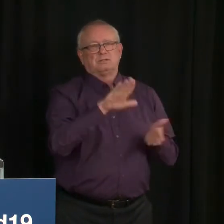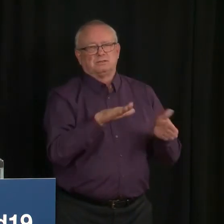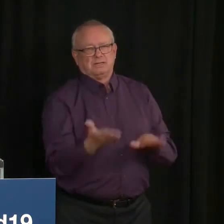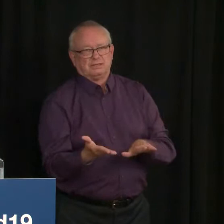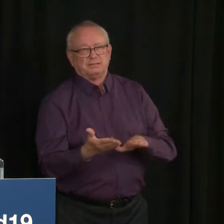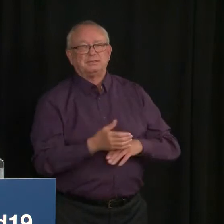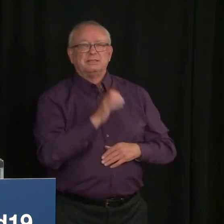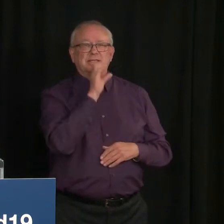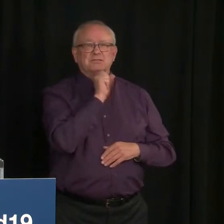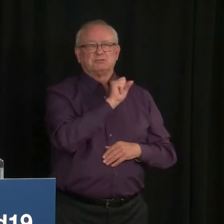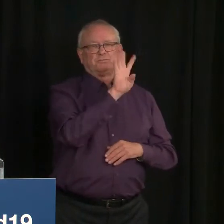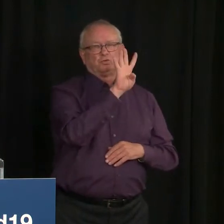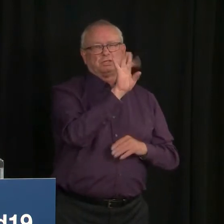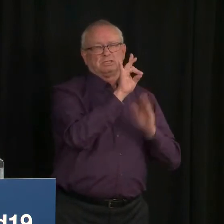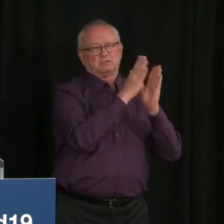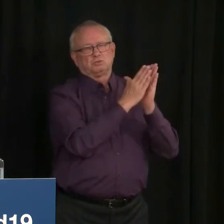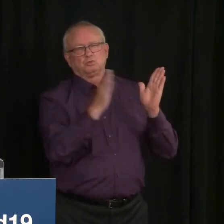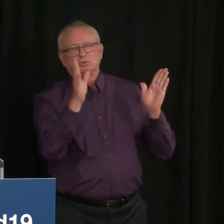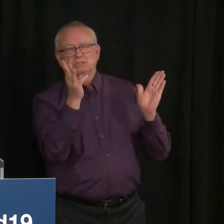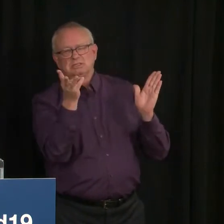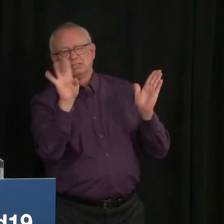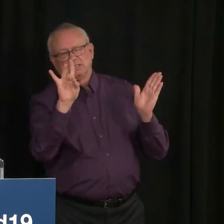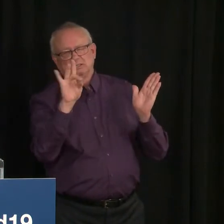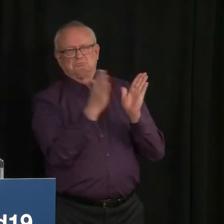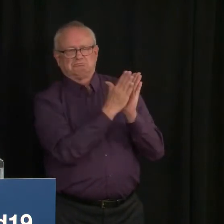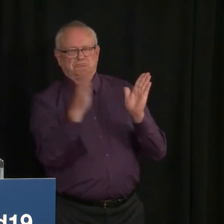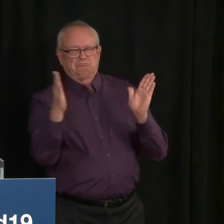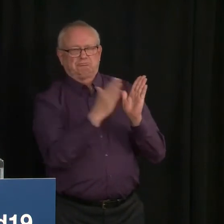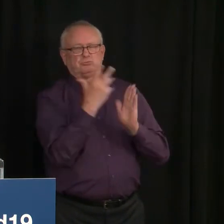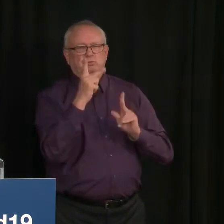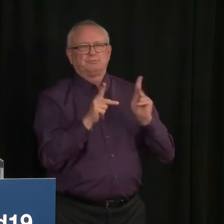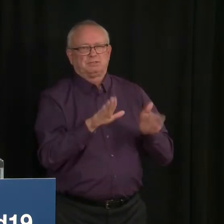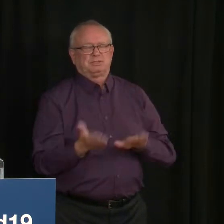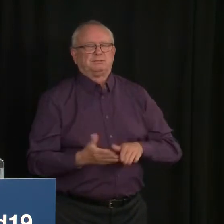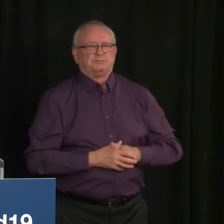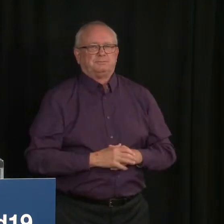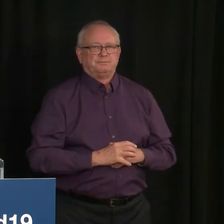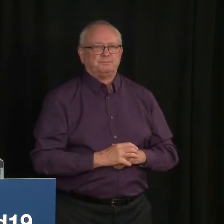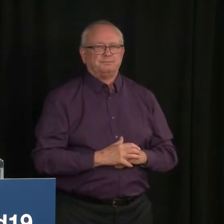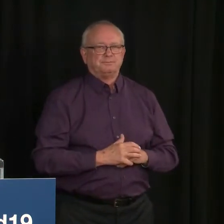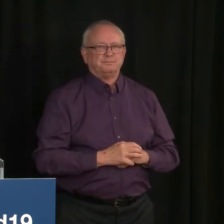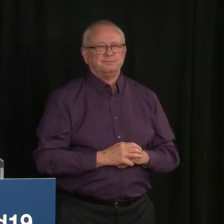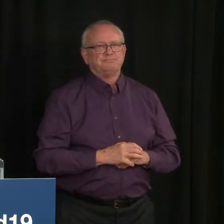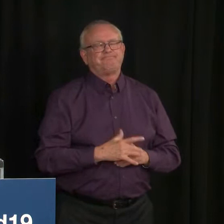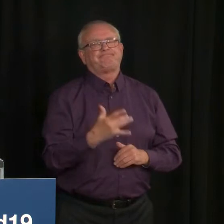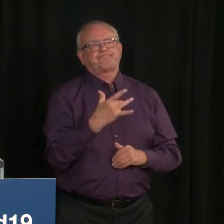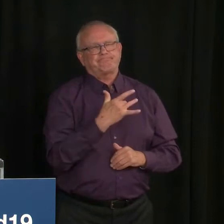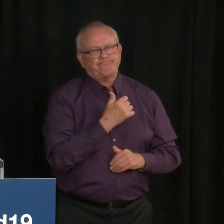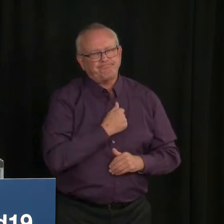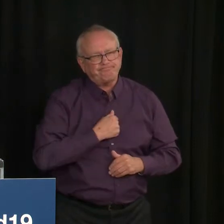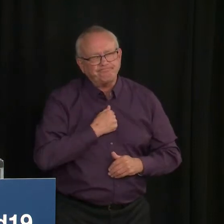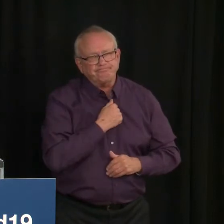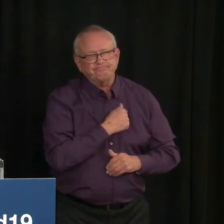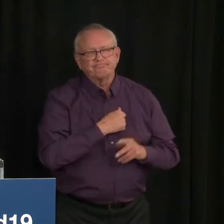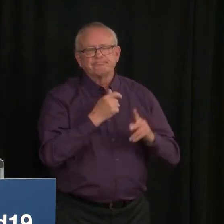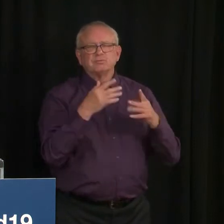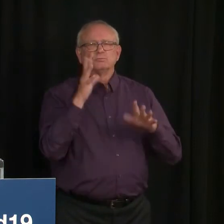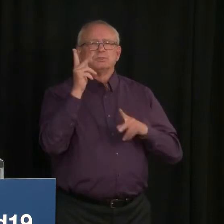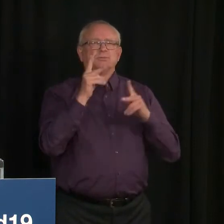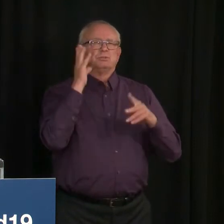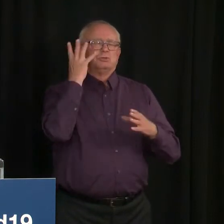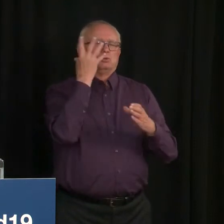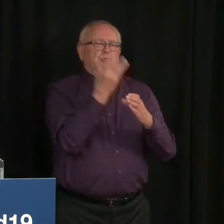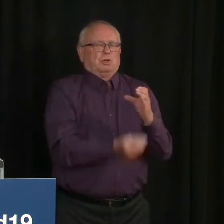68. My thoughts are with the family and friends of these Albertans as they mourn their loss. I also extend